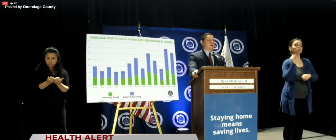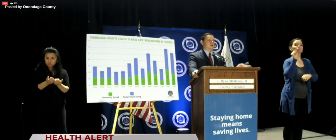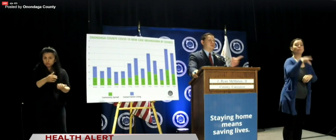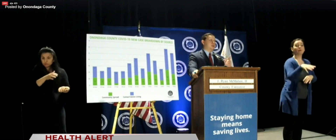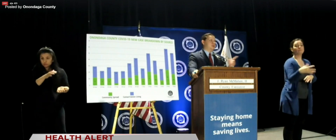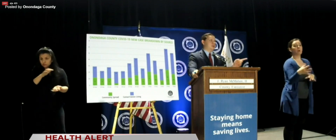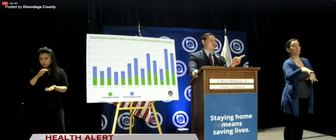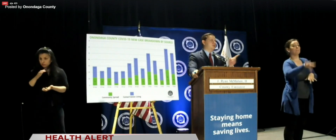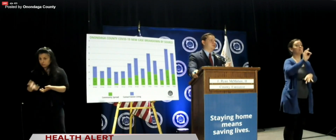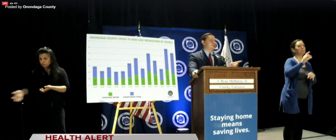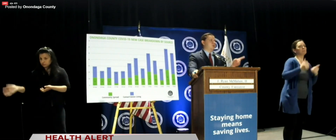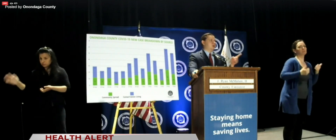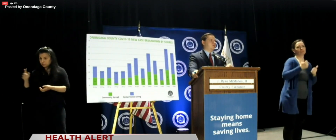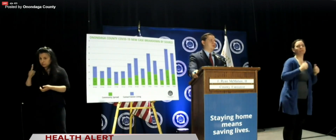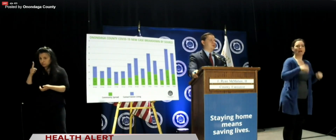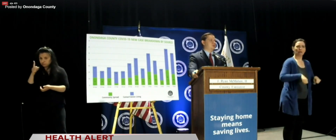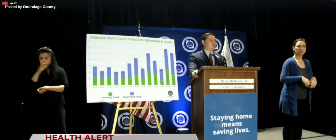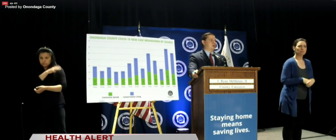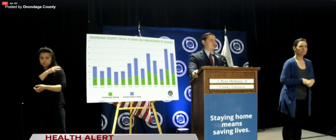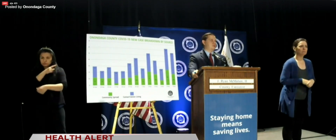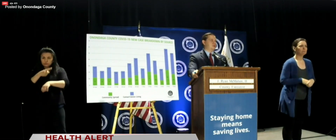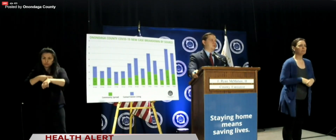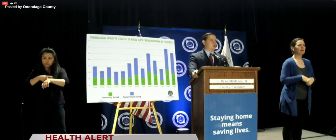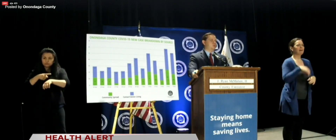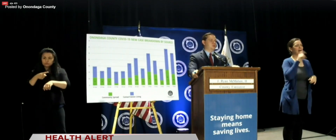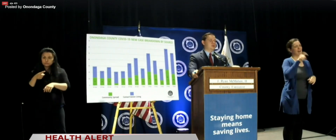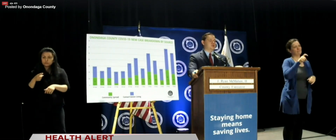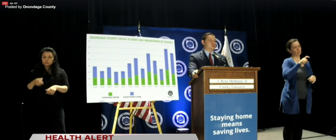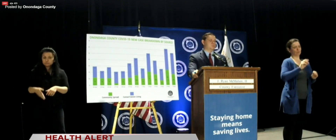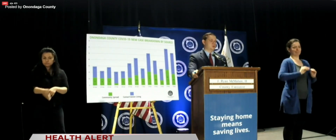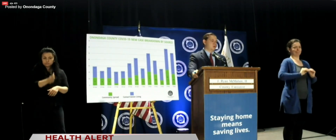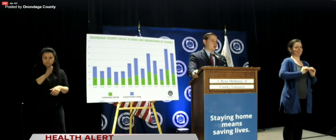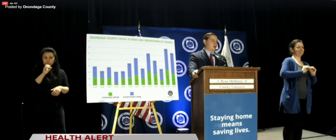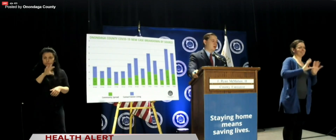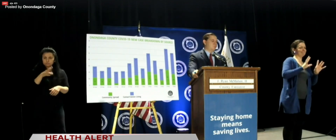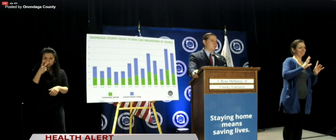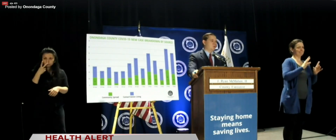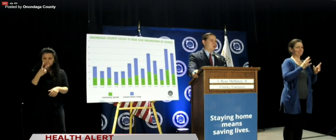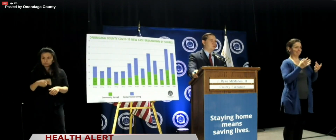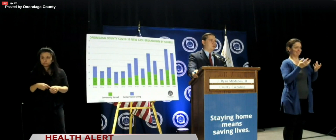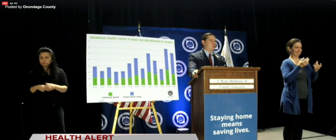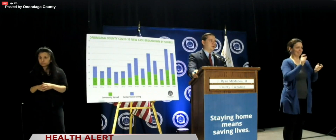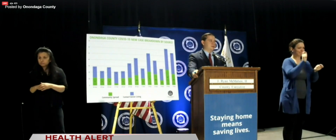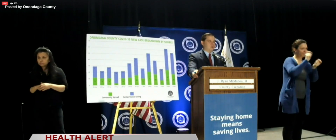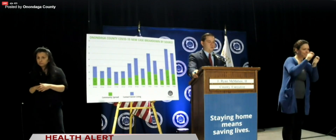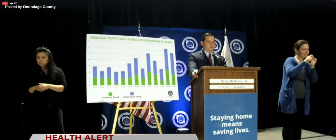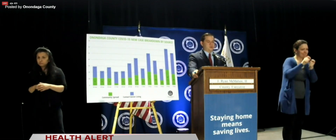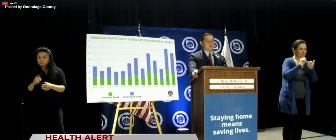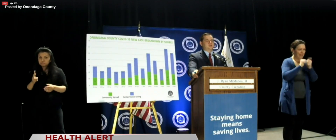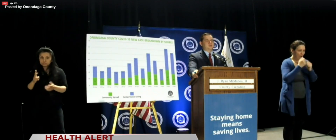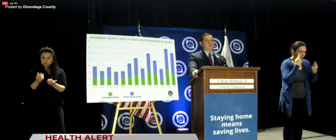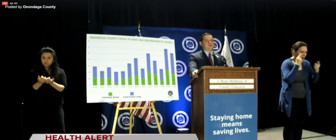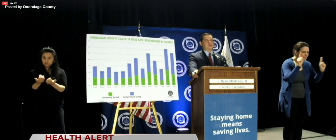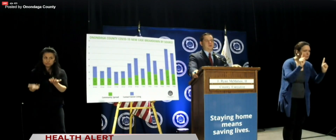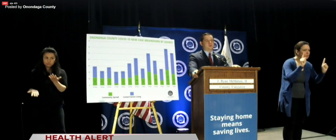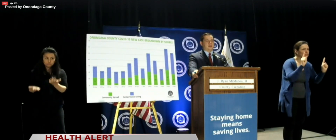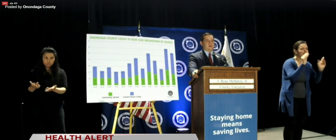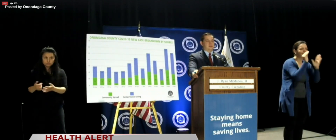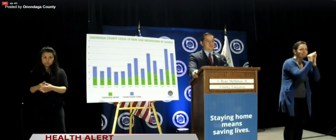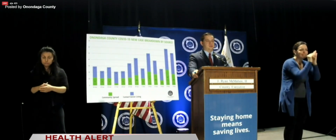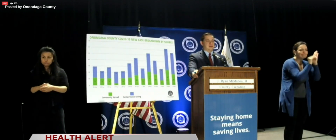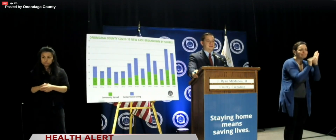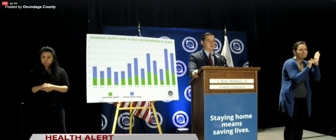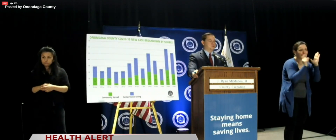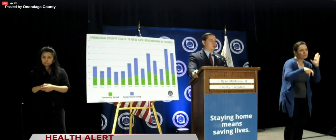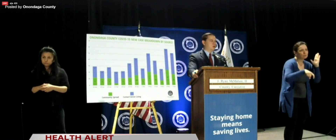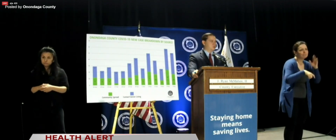There's all these things that there needs to be more clarification in the private sector, more communication. But hopefully we'll get there. Hopefully there should be a